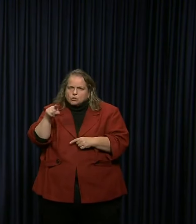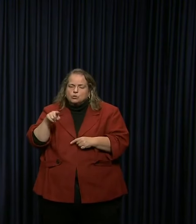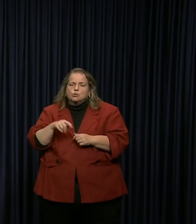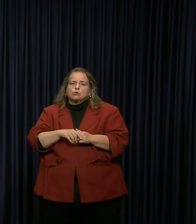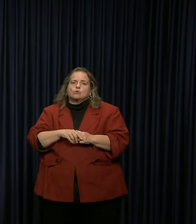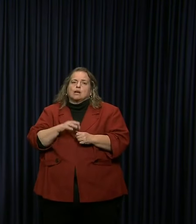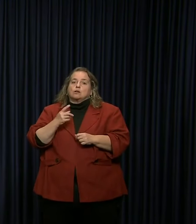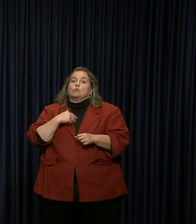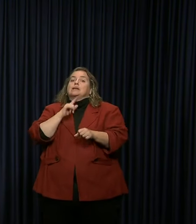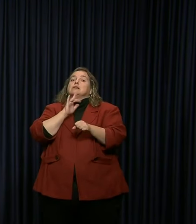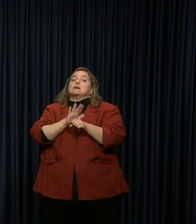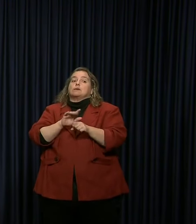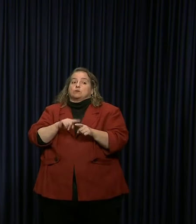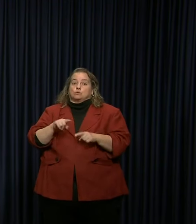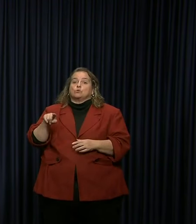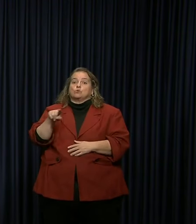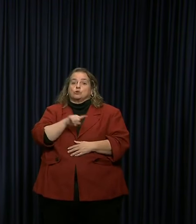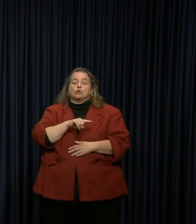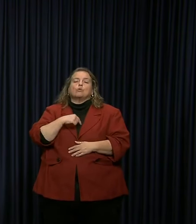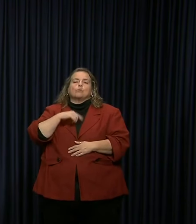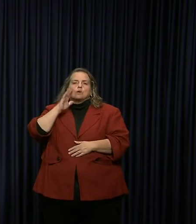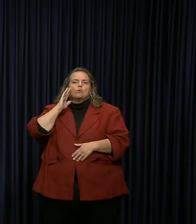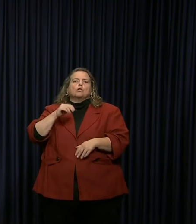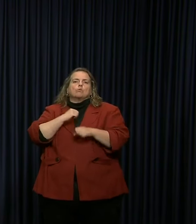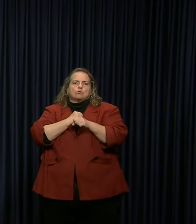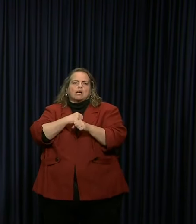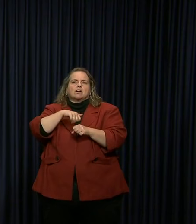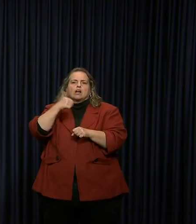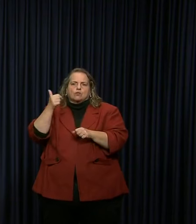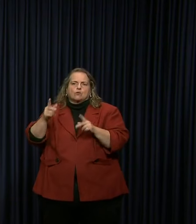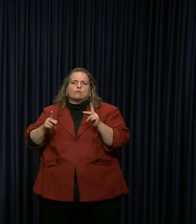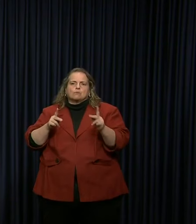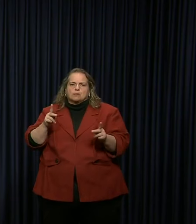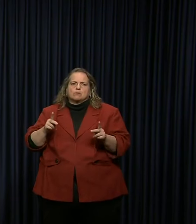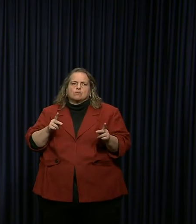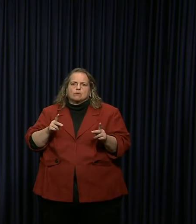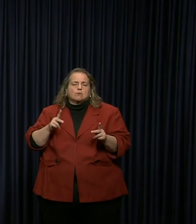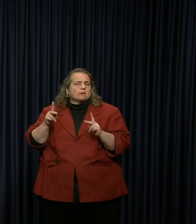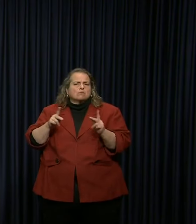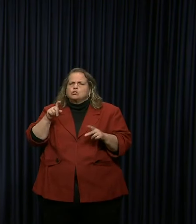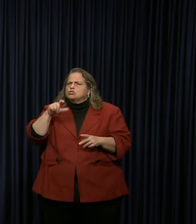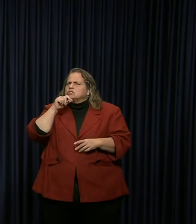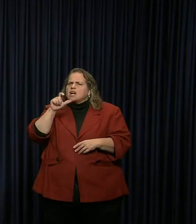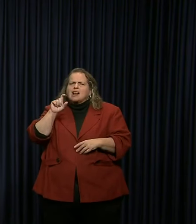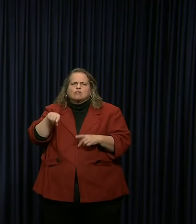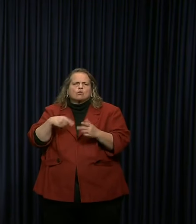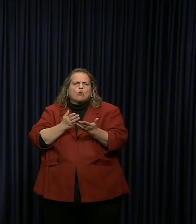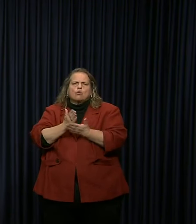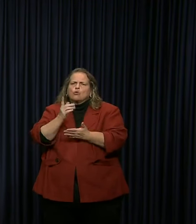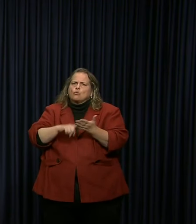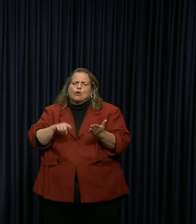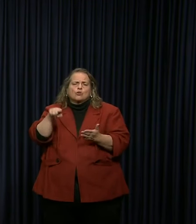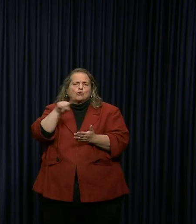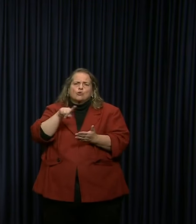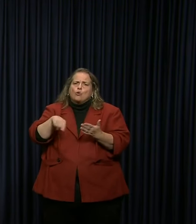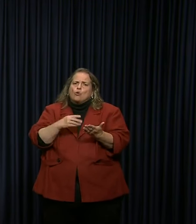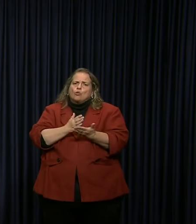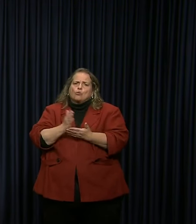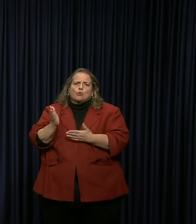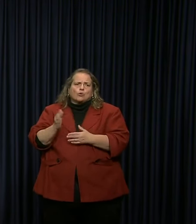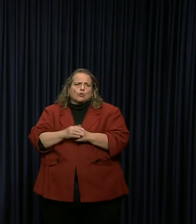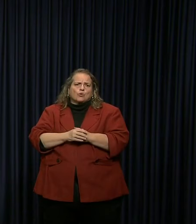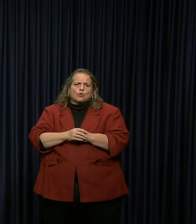and we commit to you that we're going to protect other people out there, that people shouldn't have to go through what you're going through. And those that